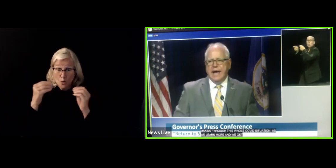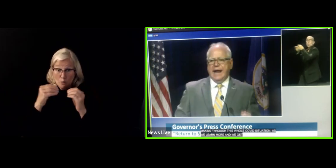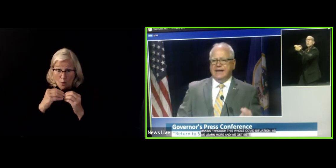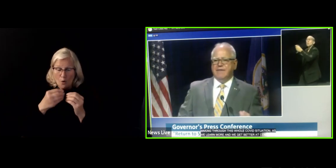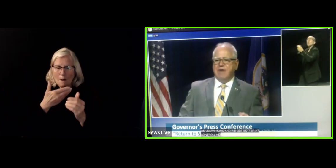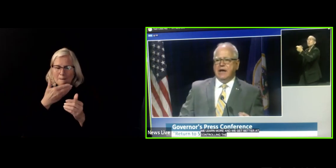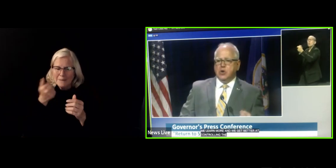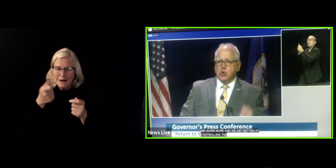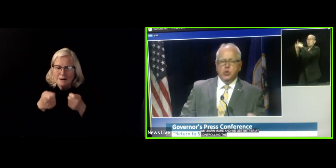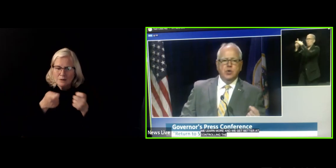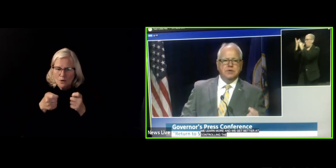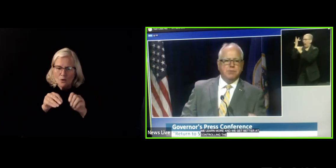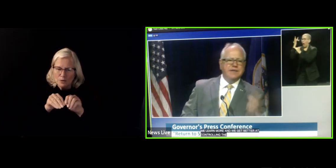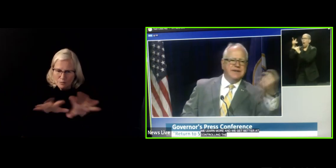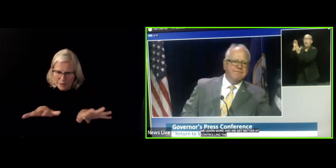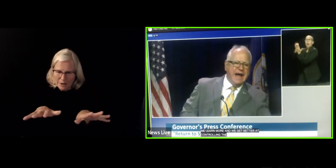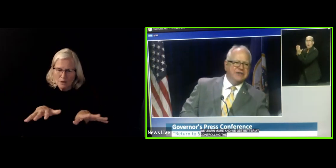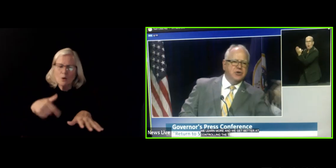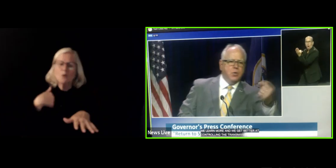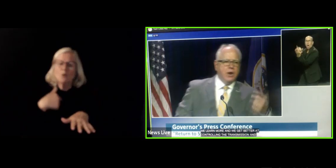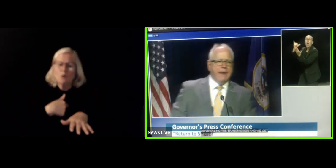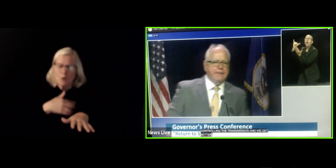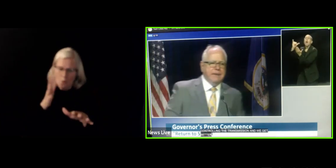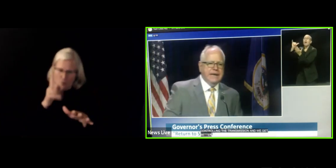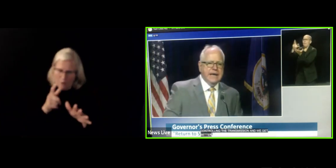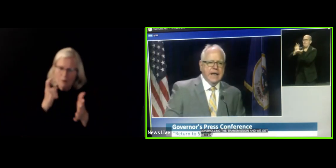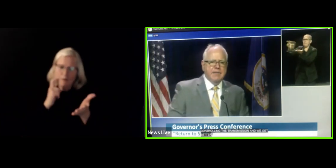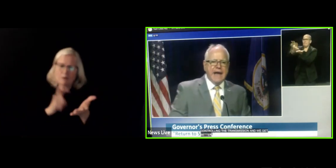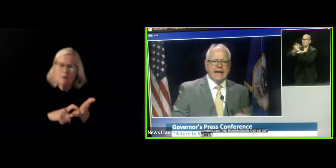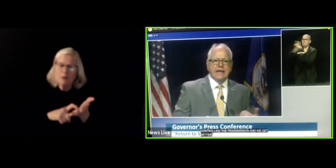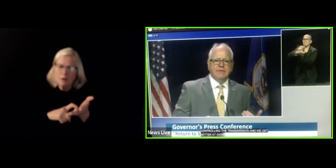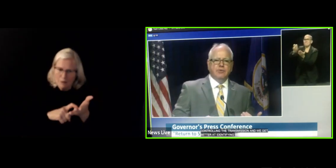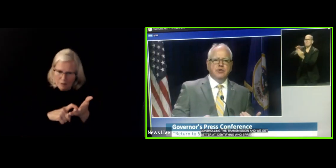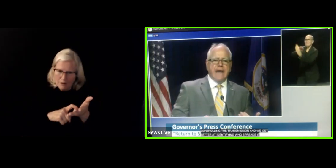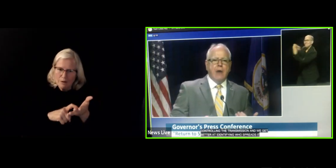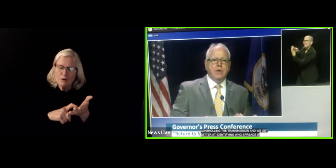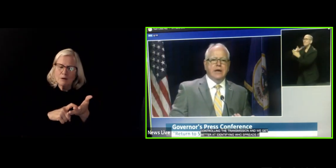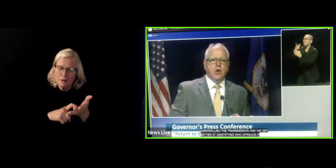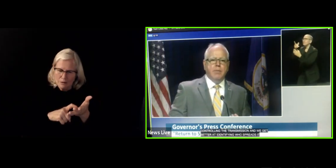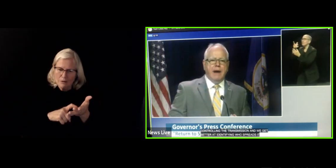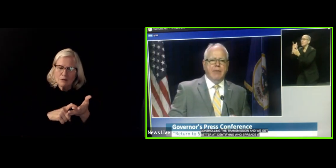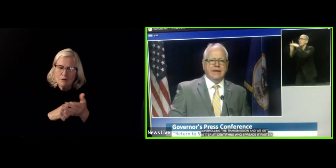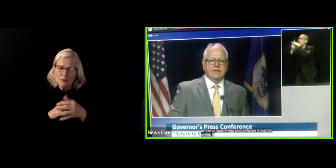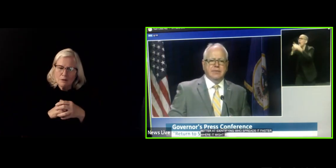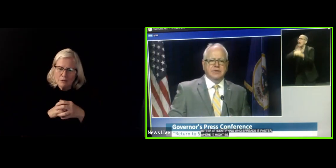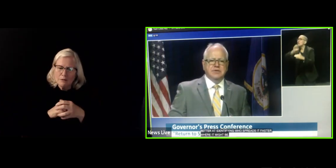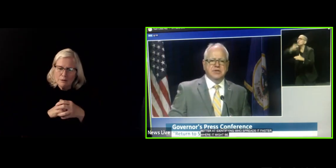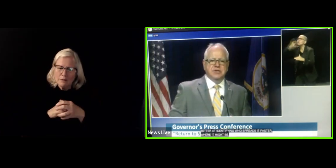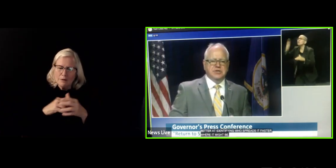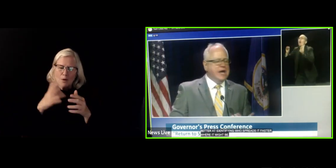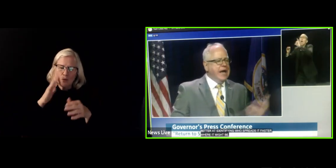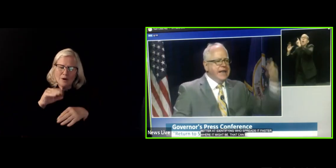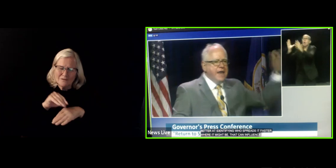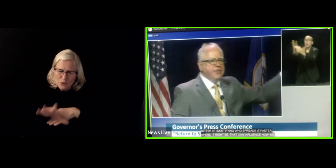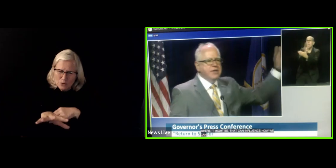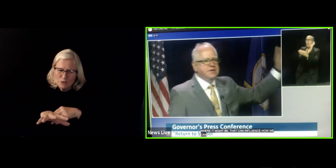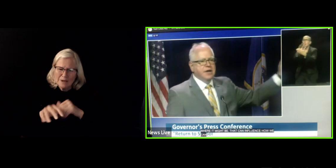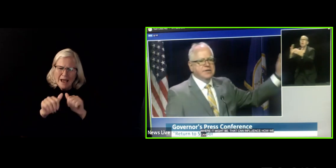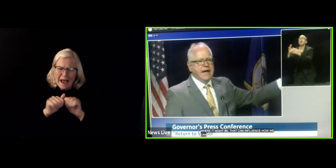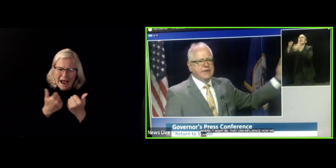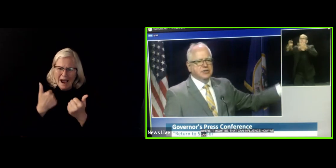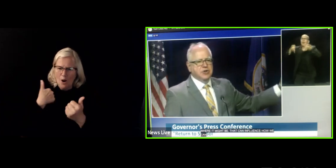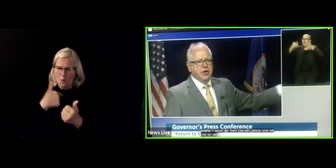at identifying who spreads it faster or where it might be, that can influence how we can go about making some of these decisions. Nothing that's